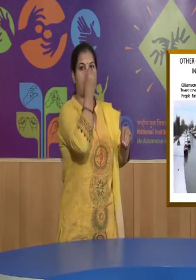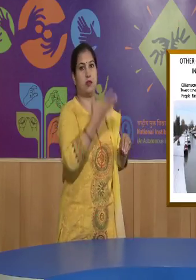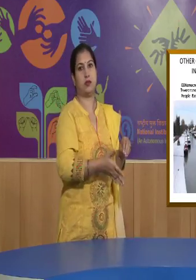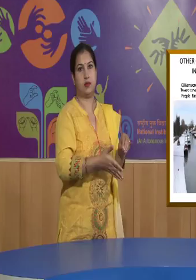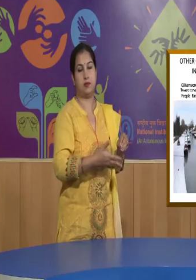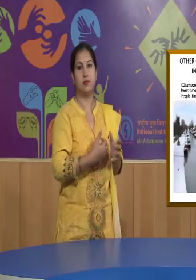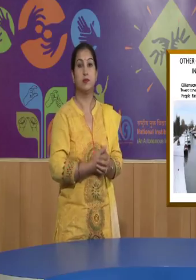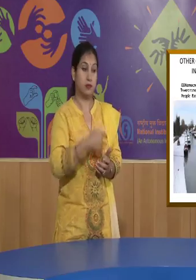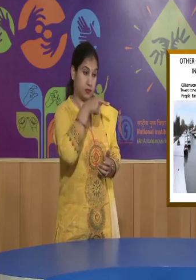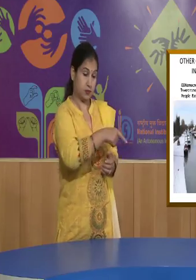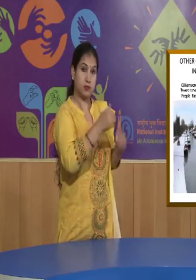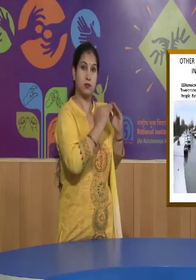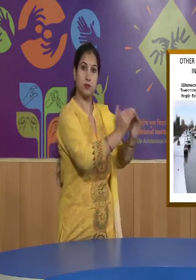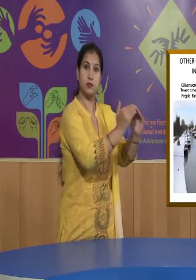goods in the form of colonies.